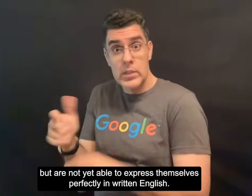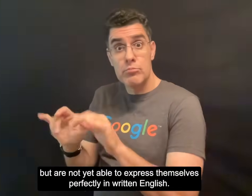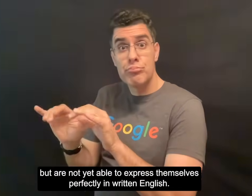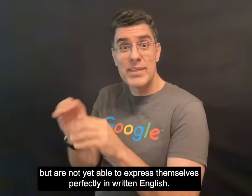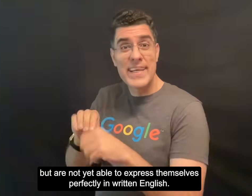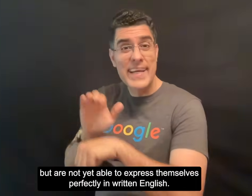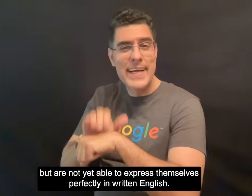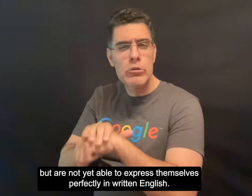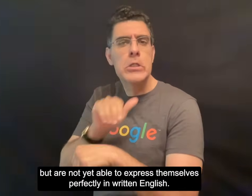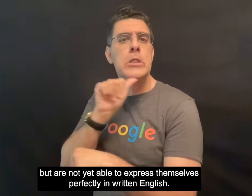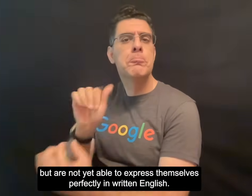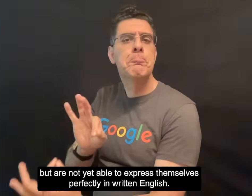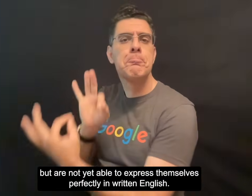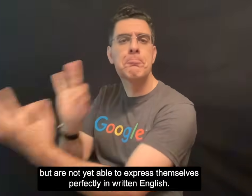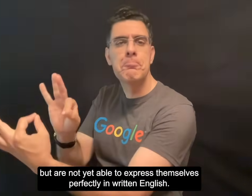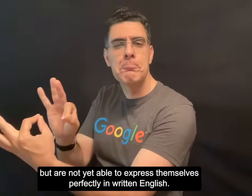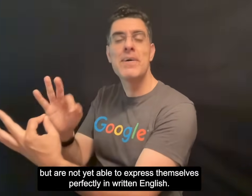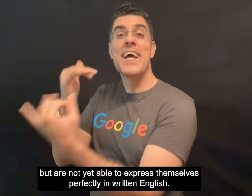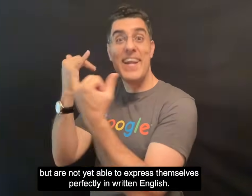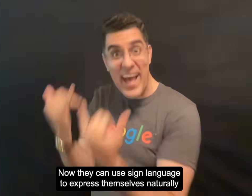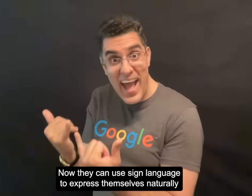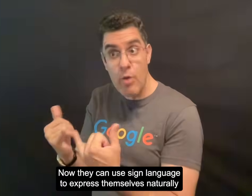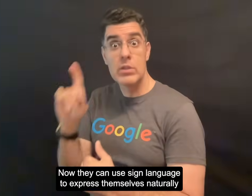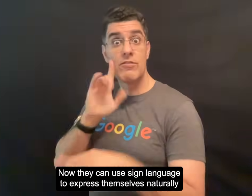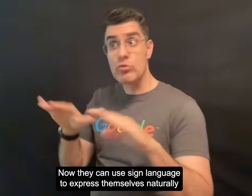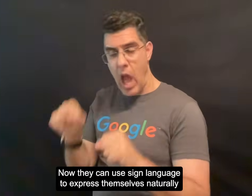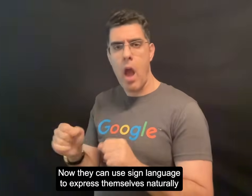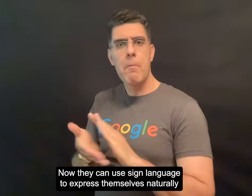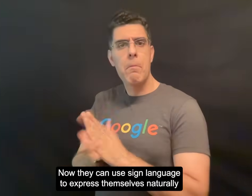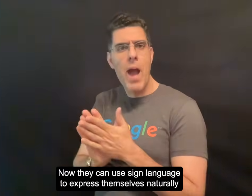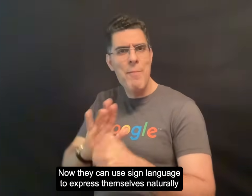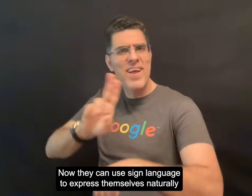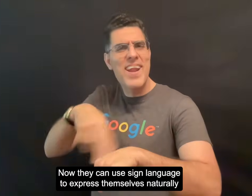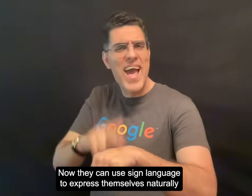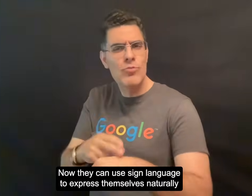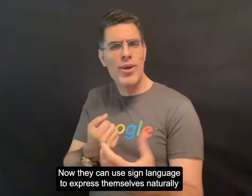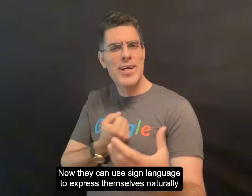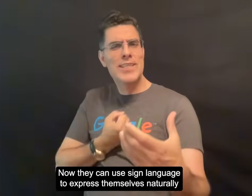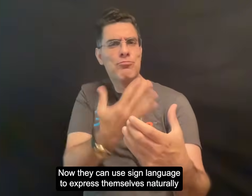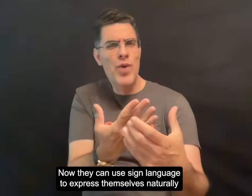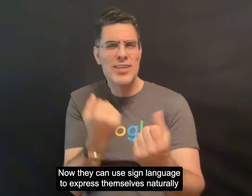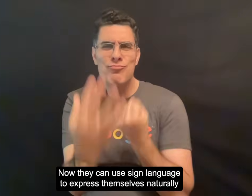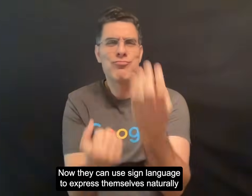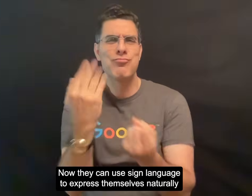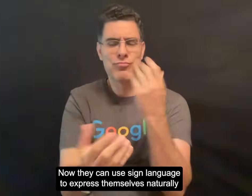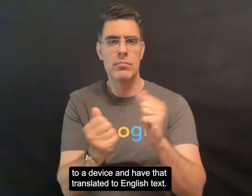yet able to express themselves perfectly in written English. Now they can use sign language to express themselves naturally to a